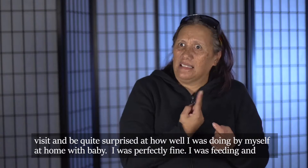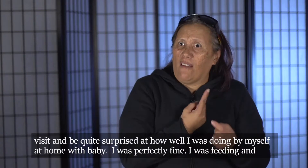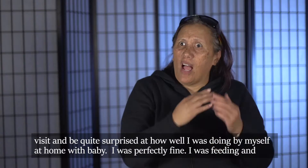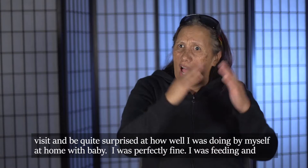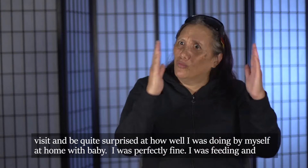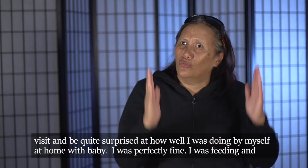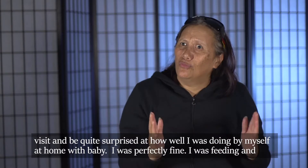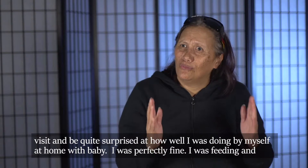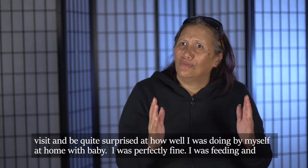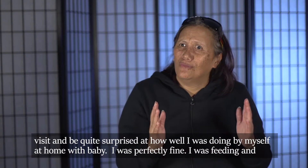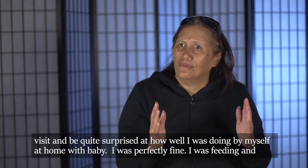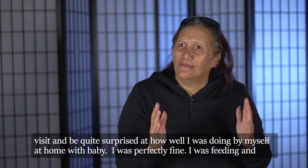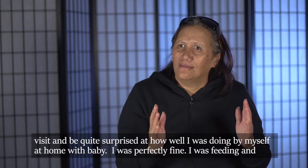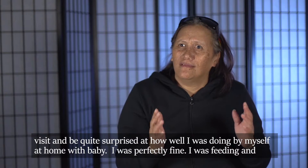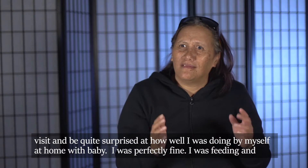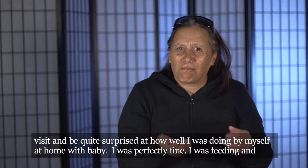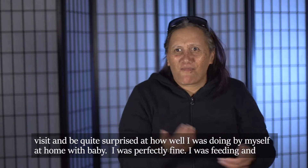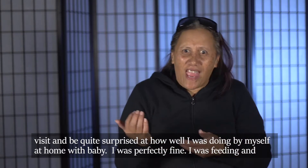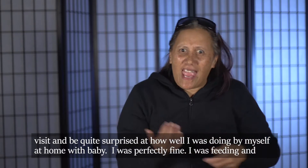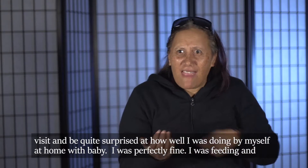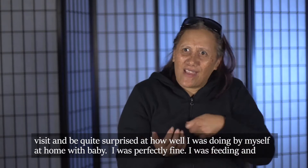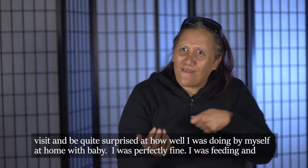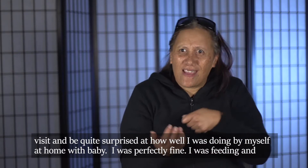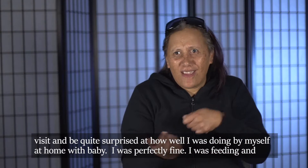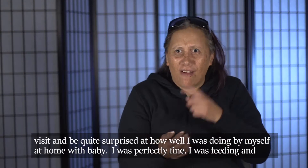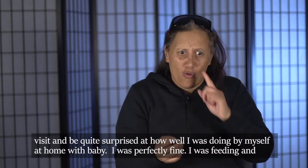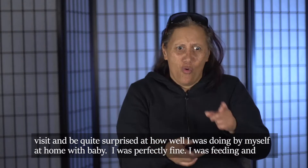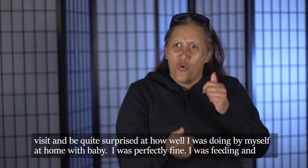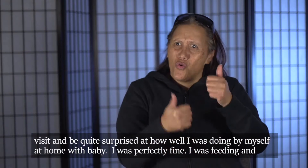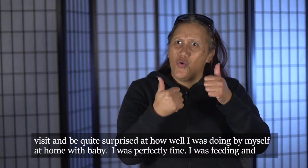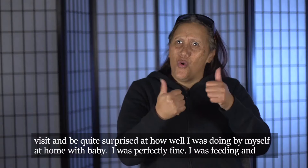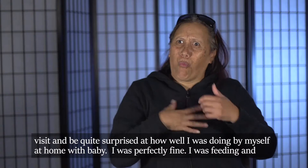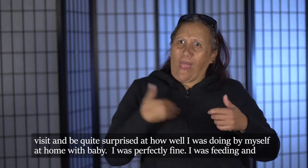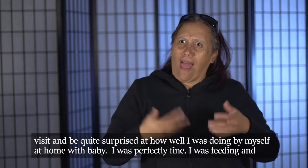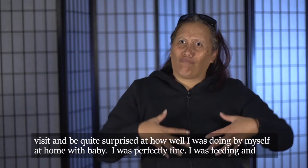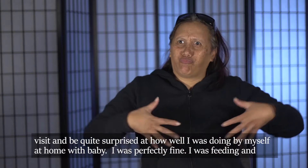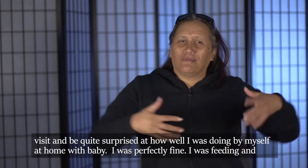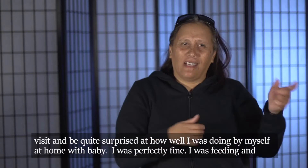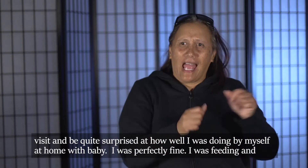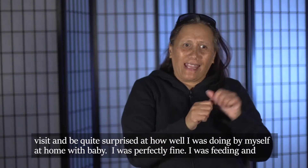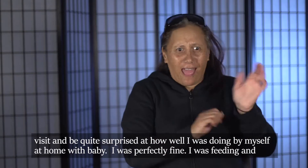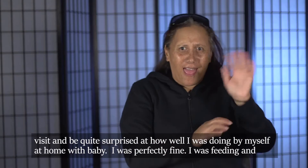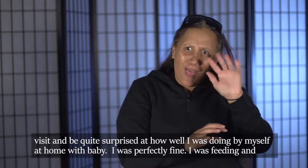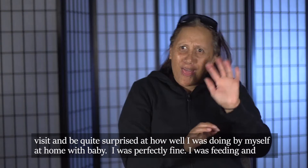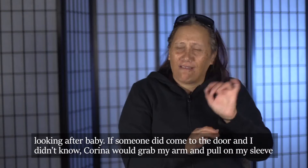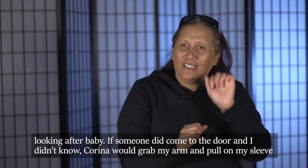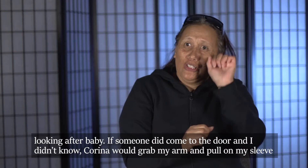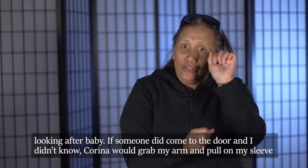was doing by myself at home with baby, and I was perfectly fine. I was feeding and